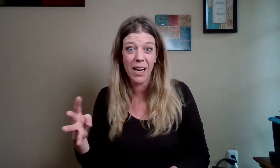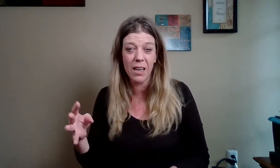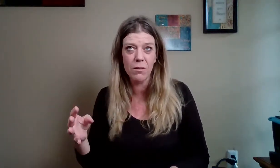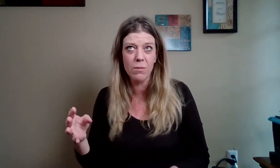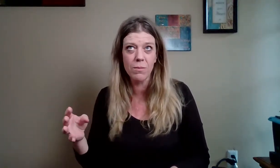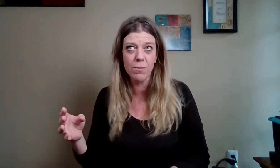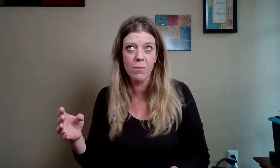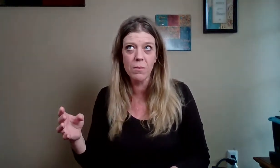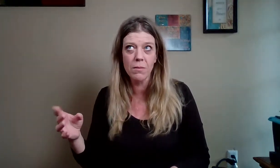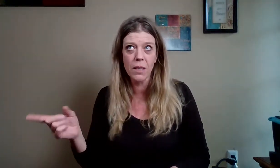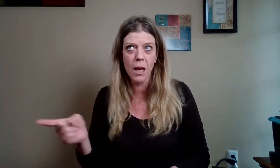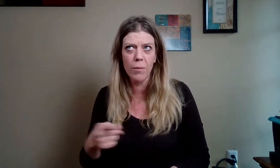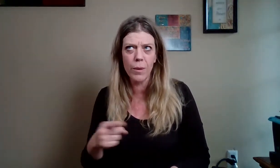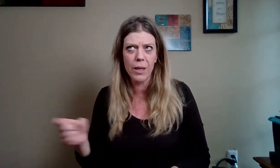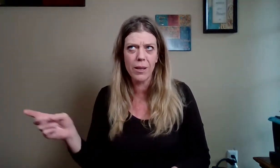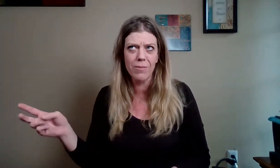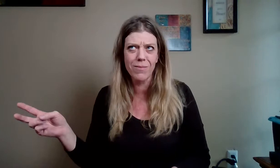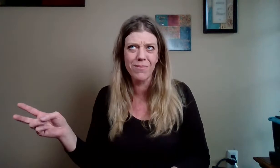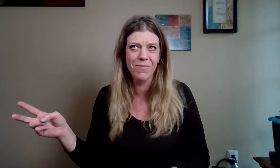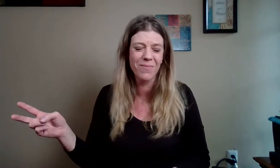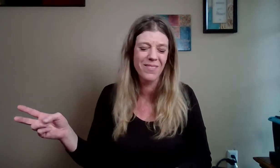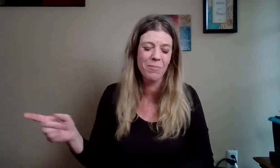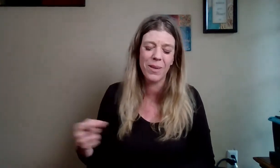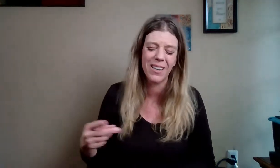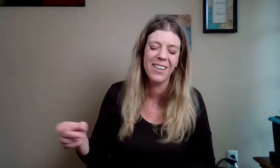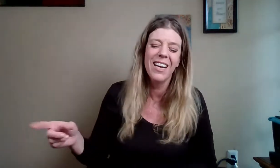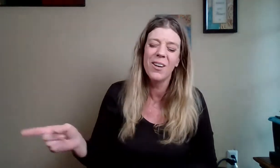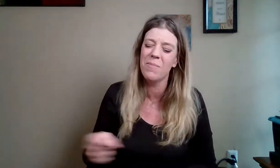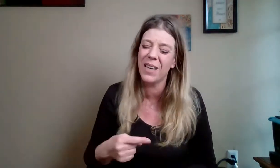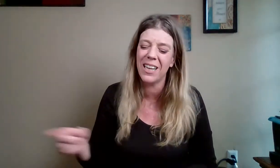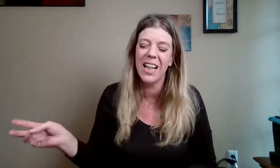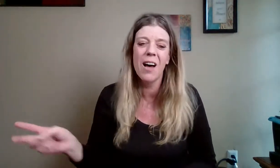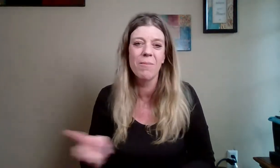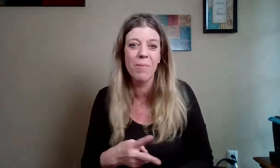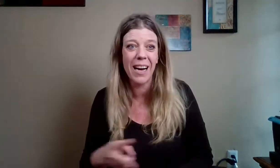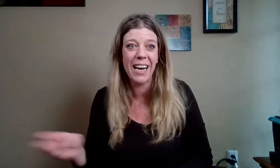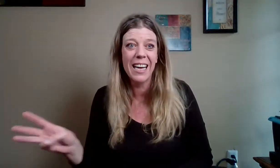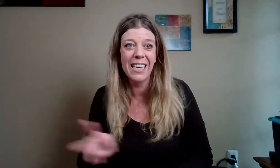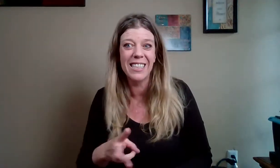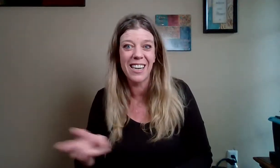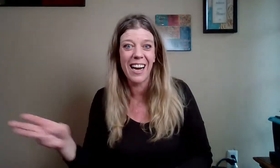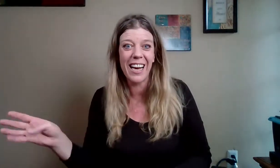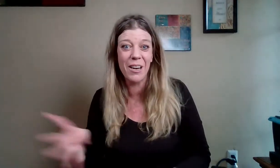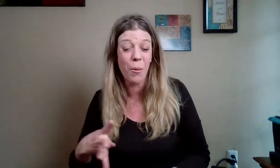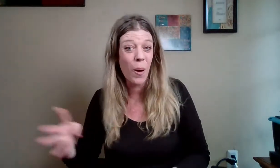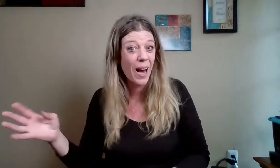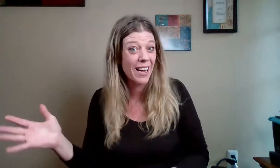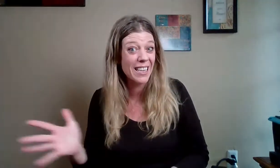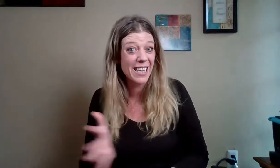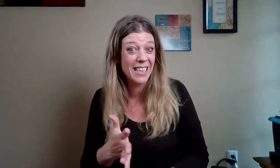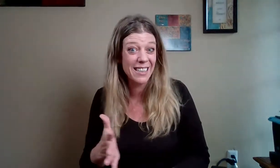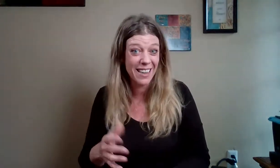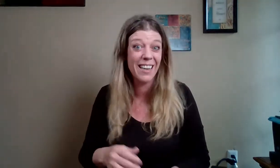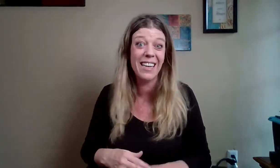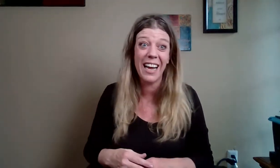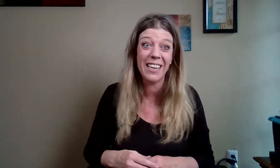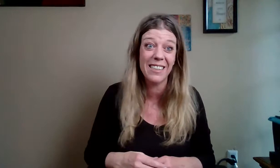but, mill, bill, mill, buy, try, quad, and